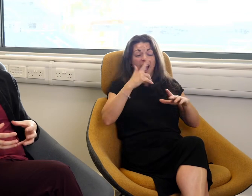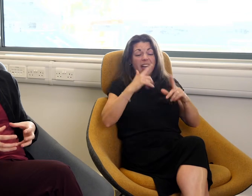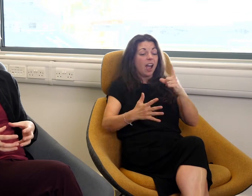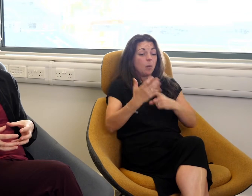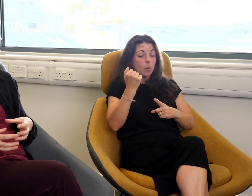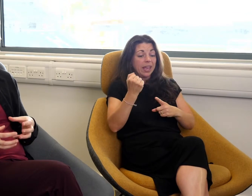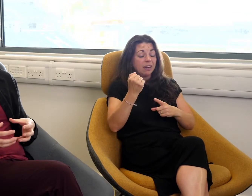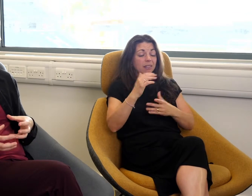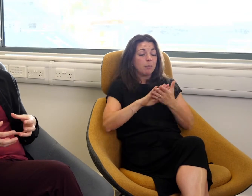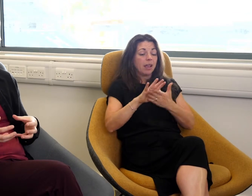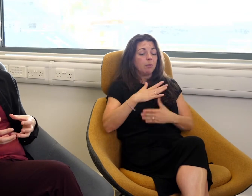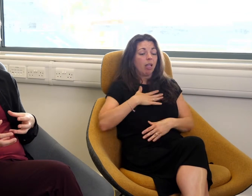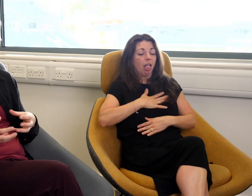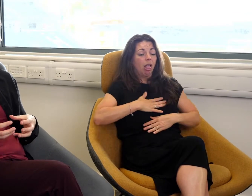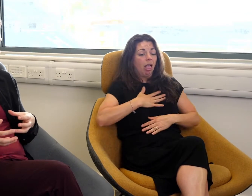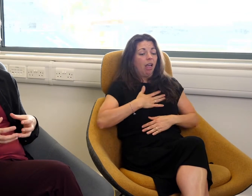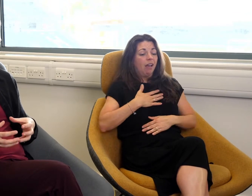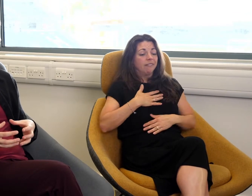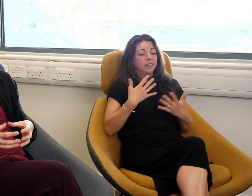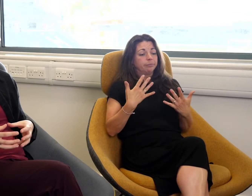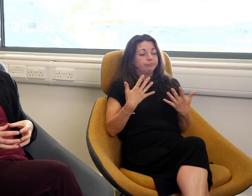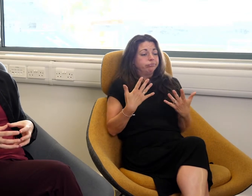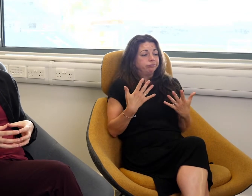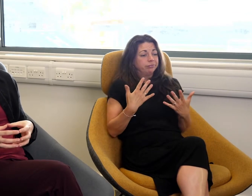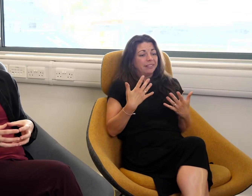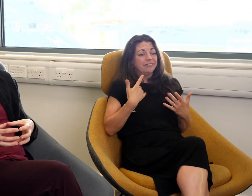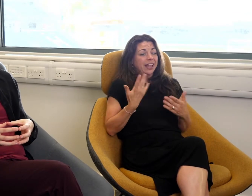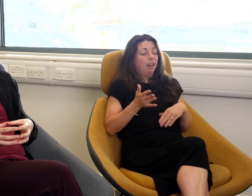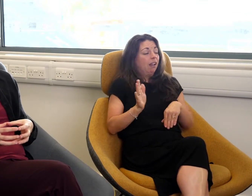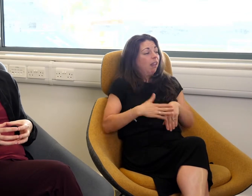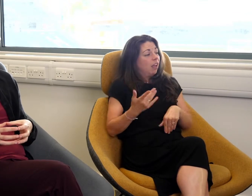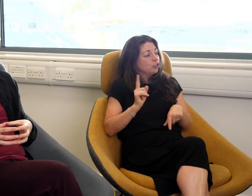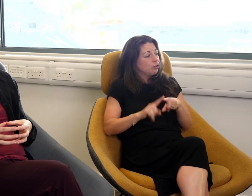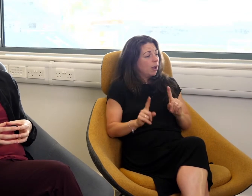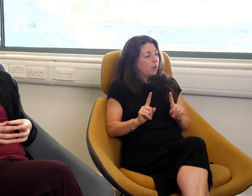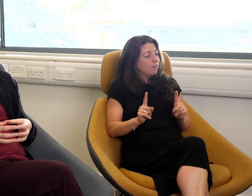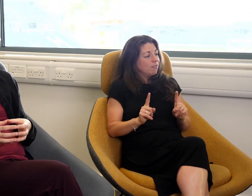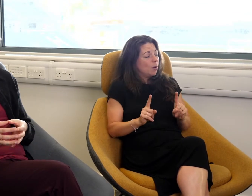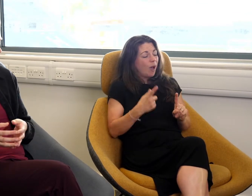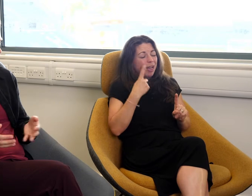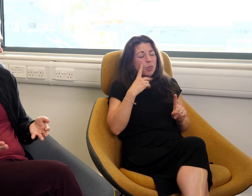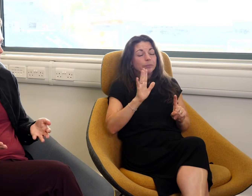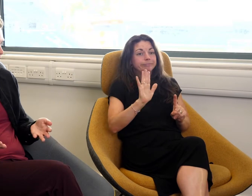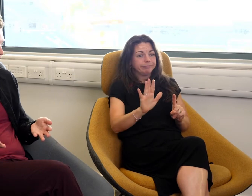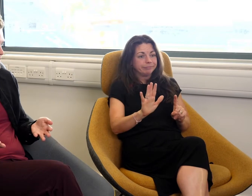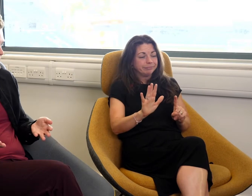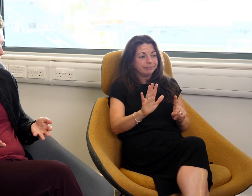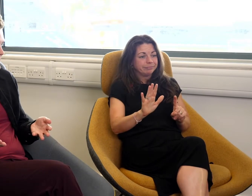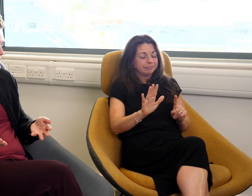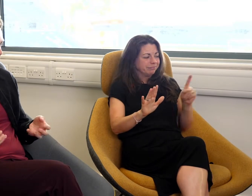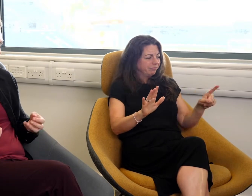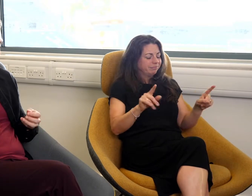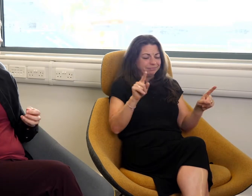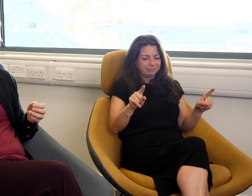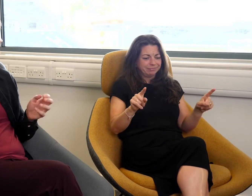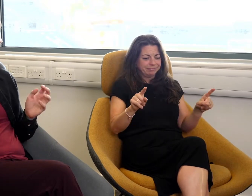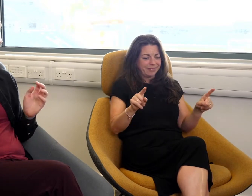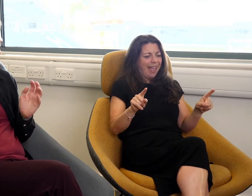demoralised and not really feel able to try as much. And I just thought to myself, why do either of those things? I'm just going to not think